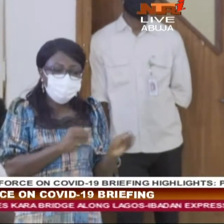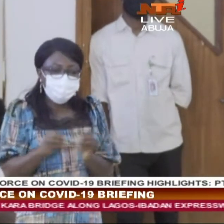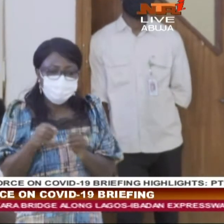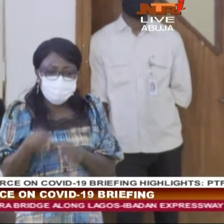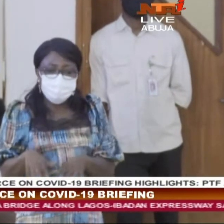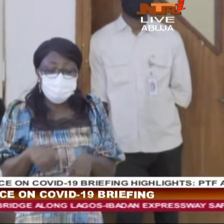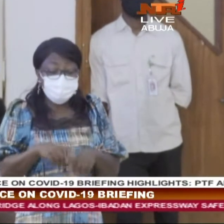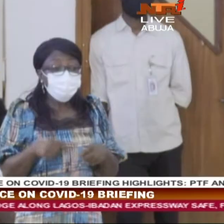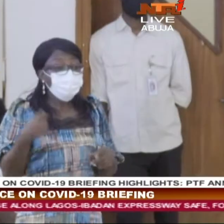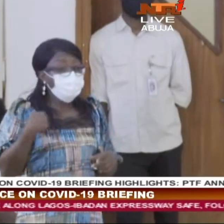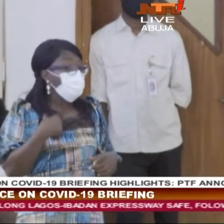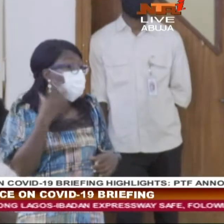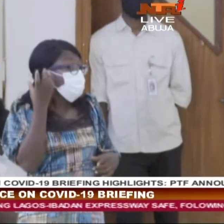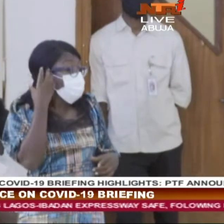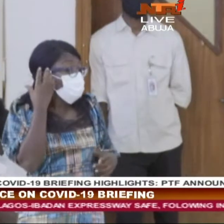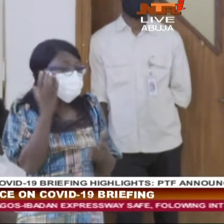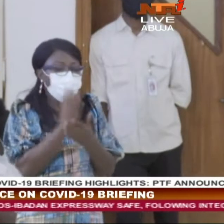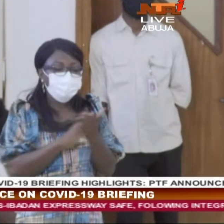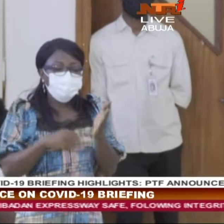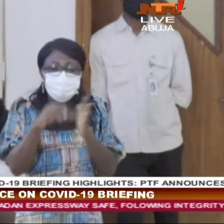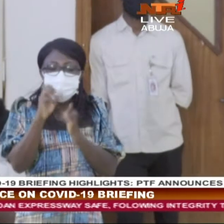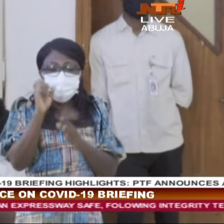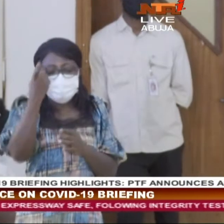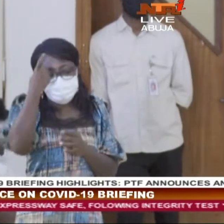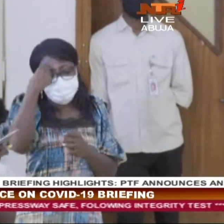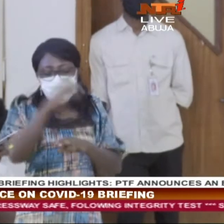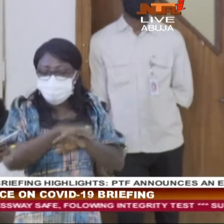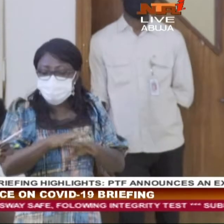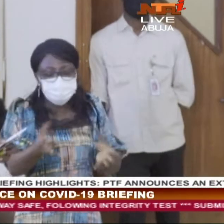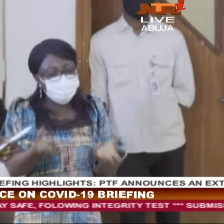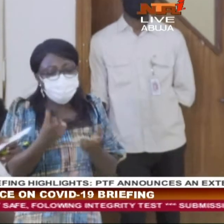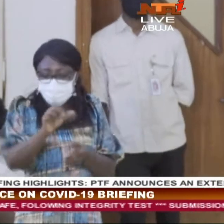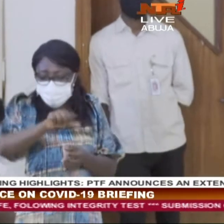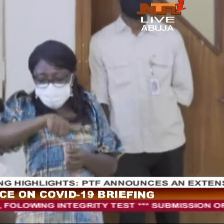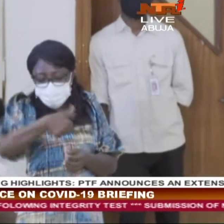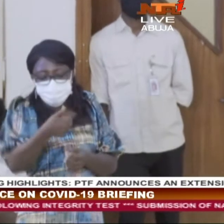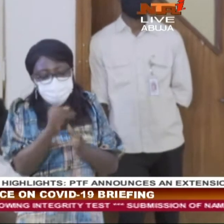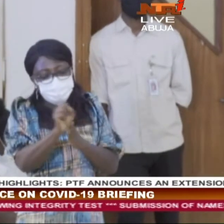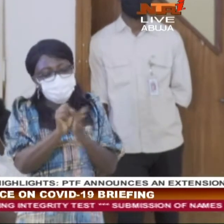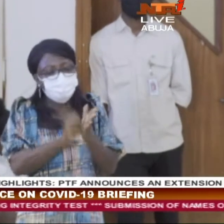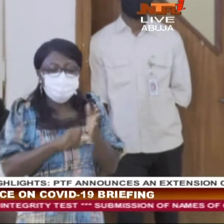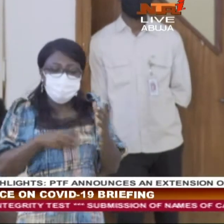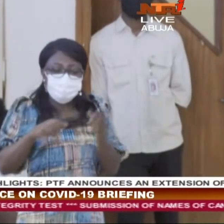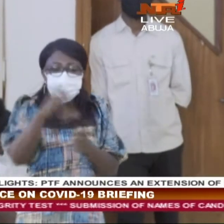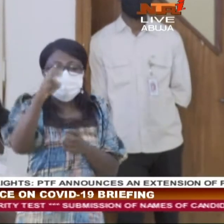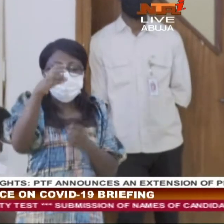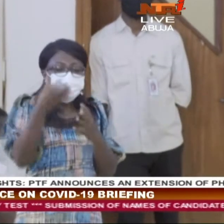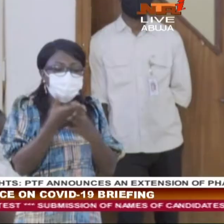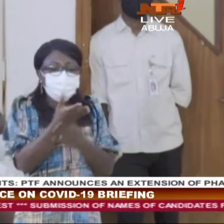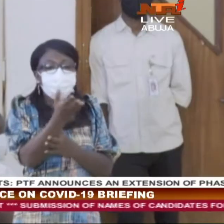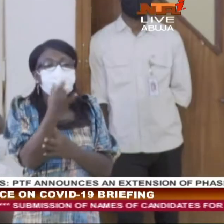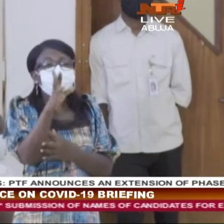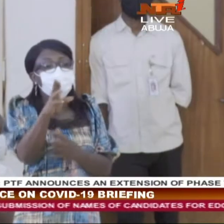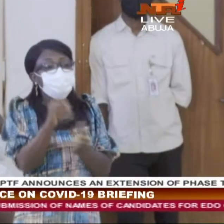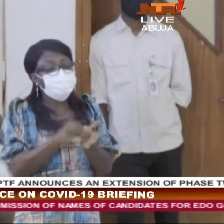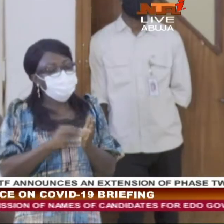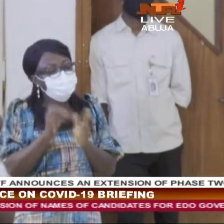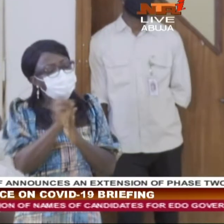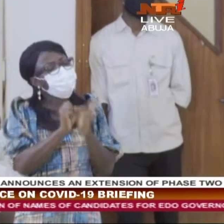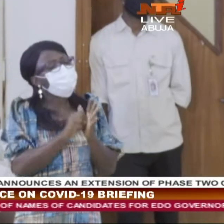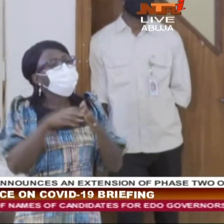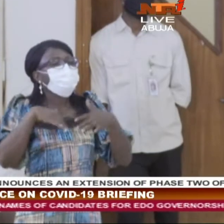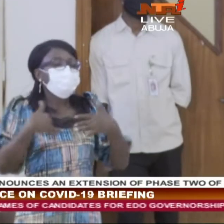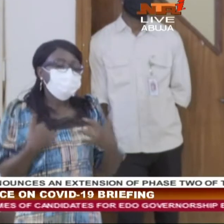open interstate travel in their state, do not want other states to travel through their states. Is this